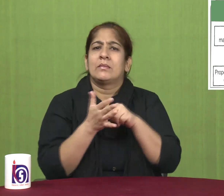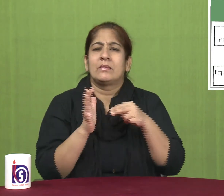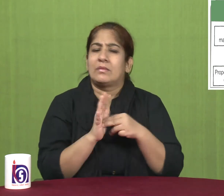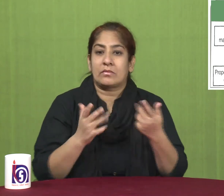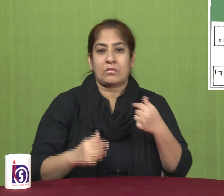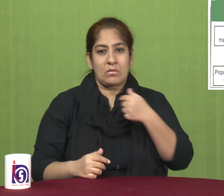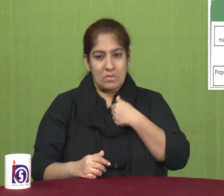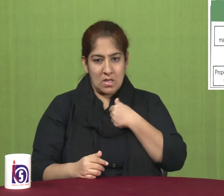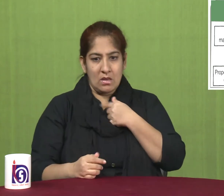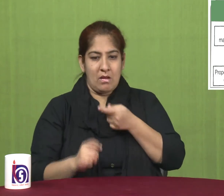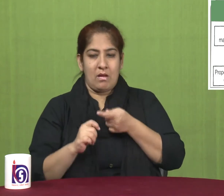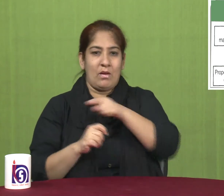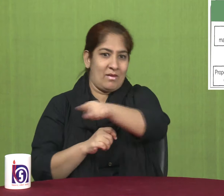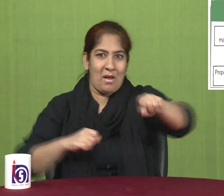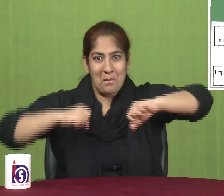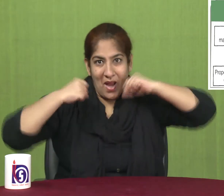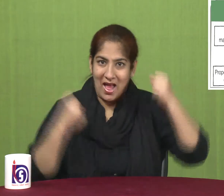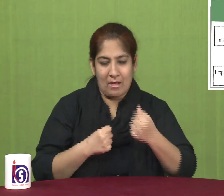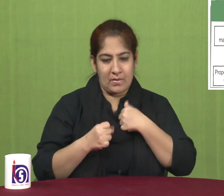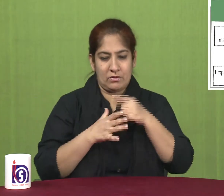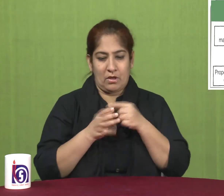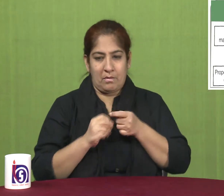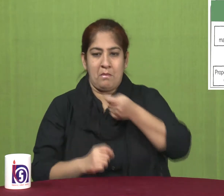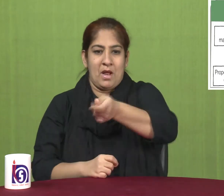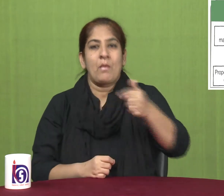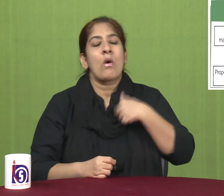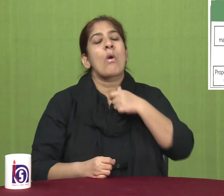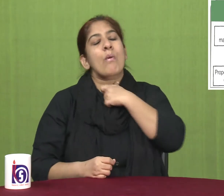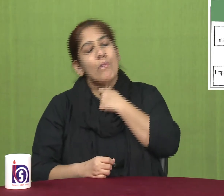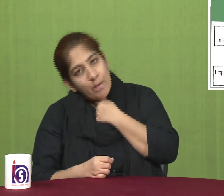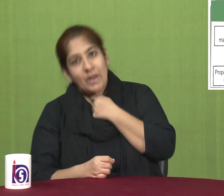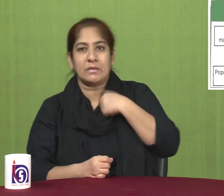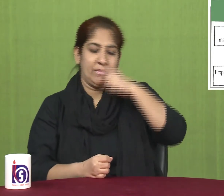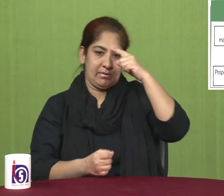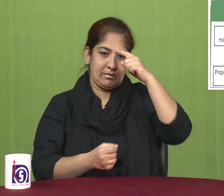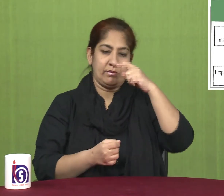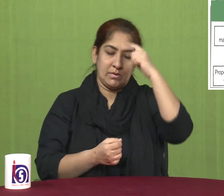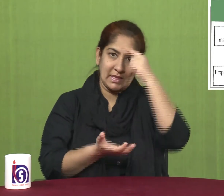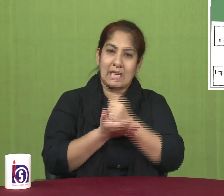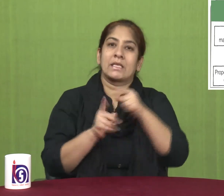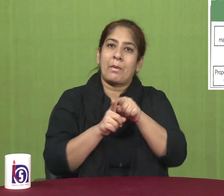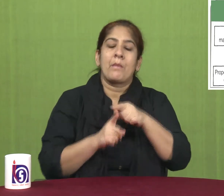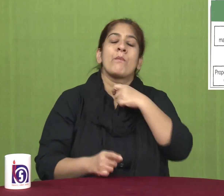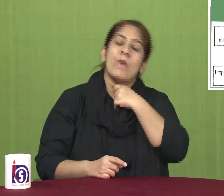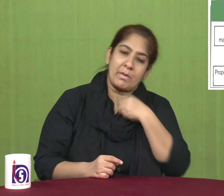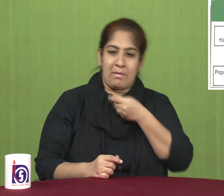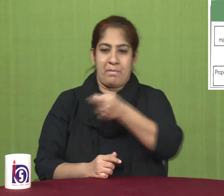like you all are really committed to the work, and owner is also giving